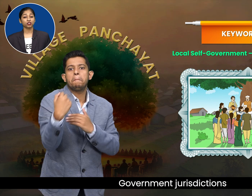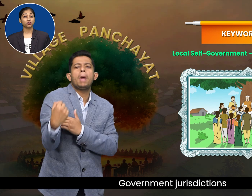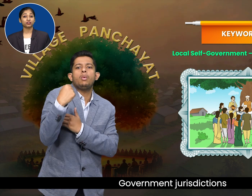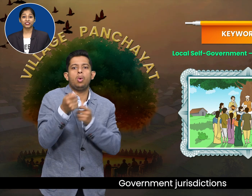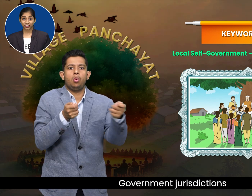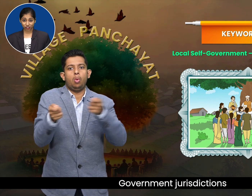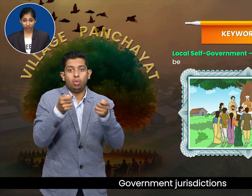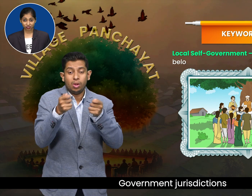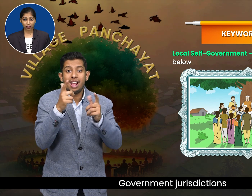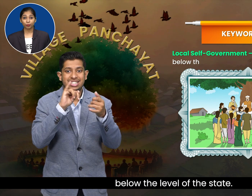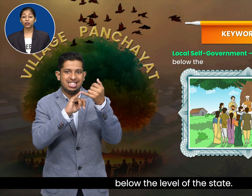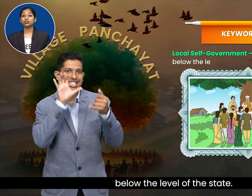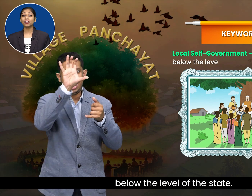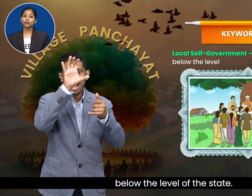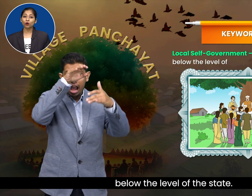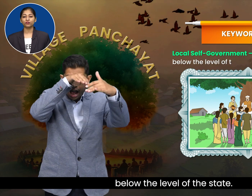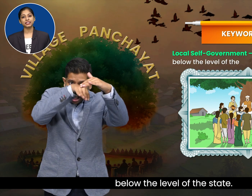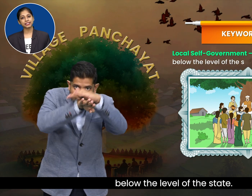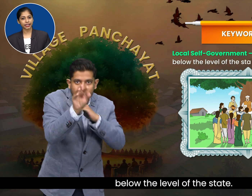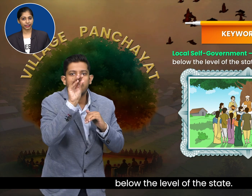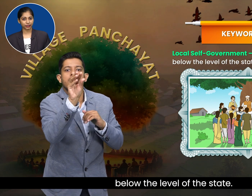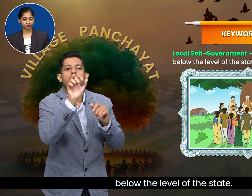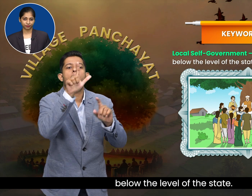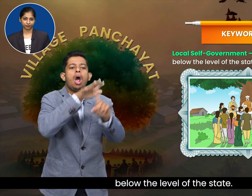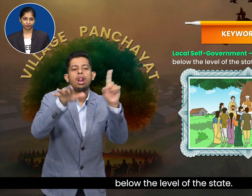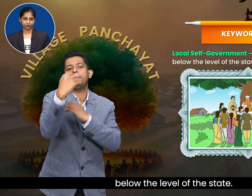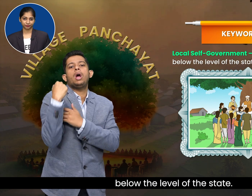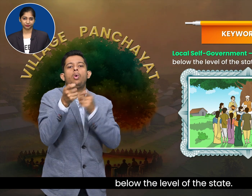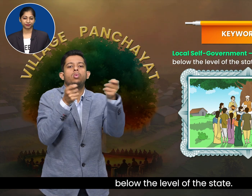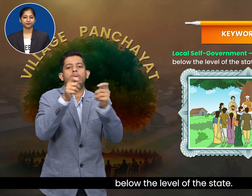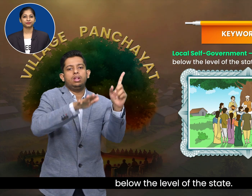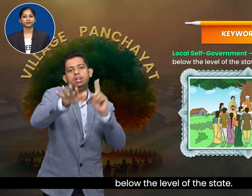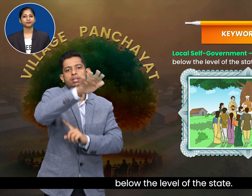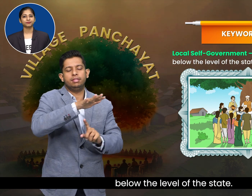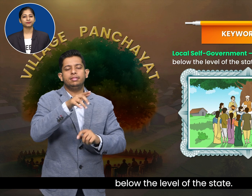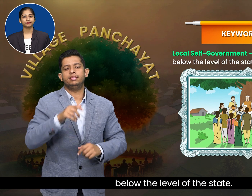Government jurisdictions below the level of the state.